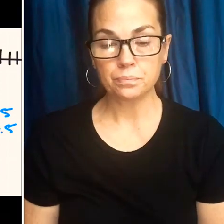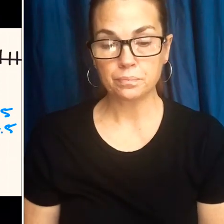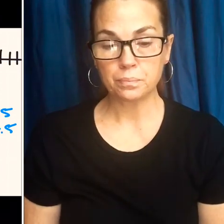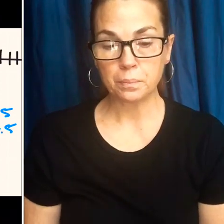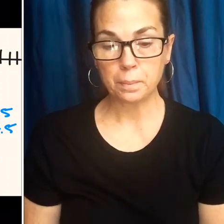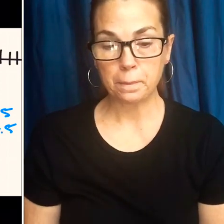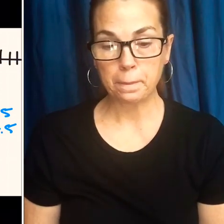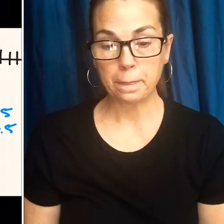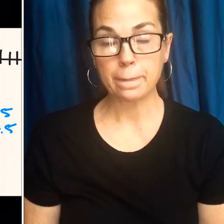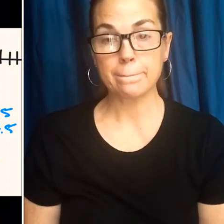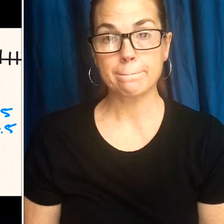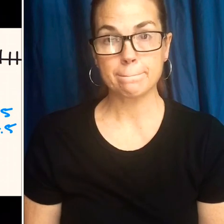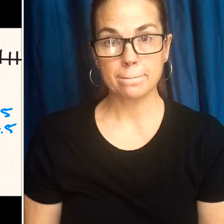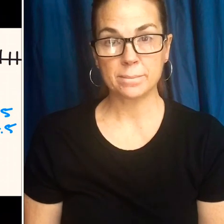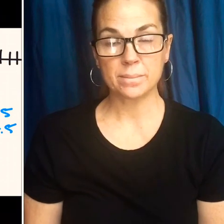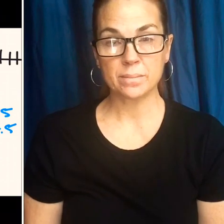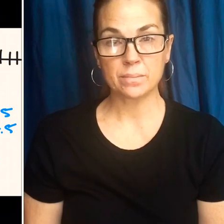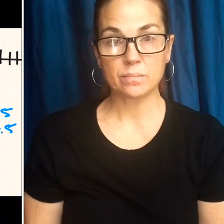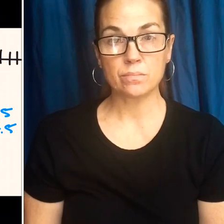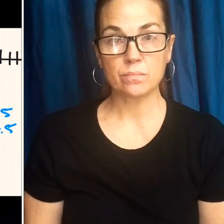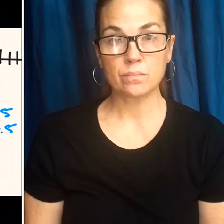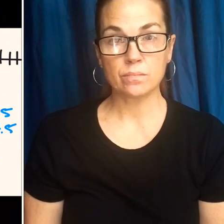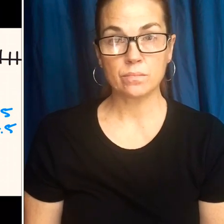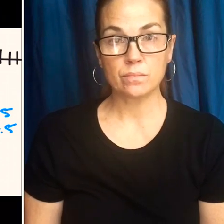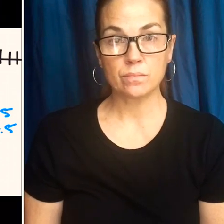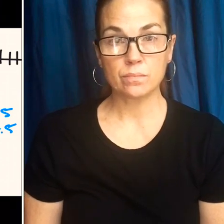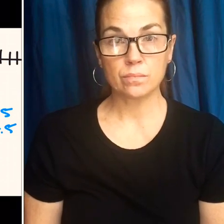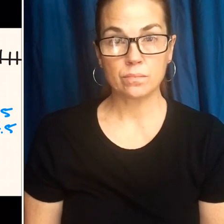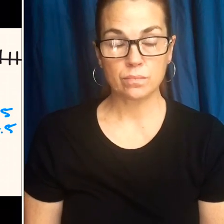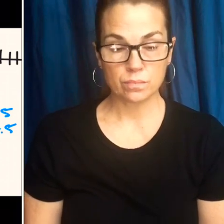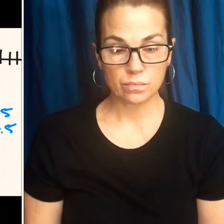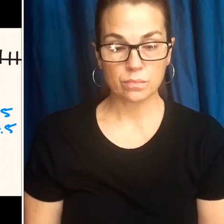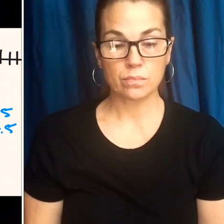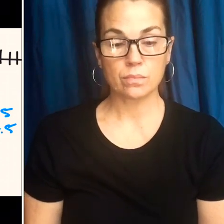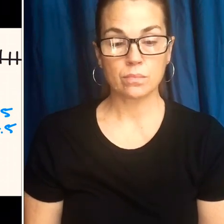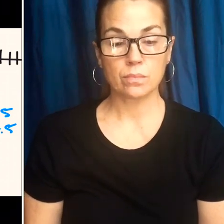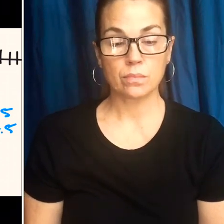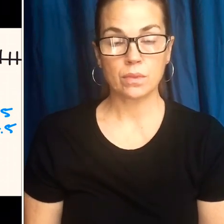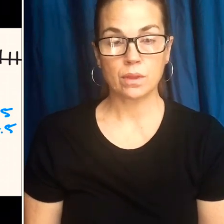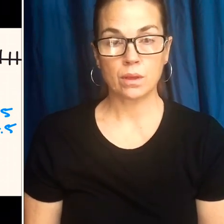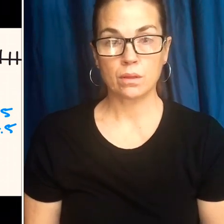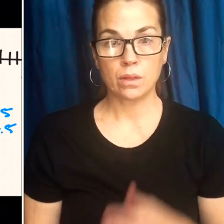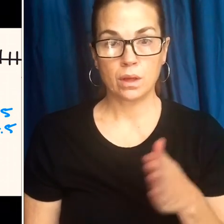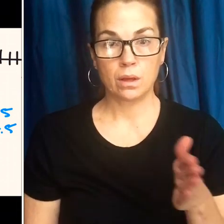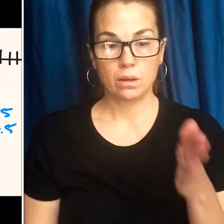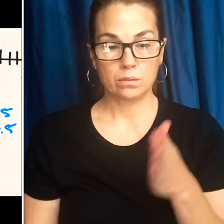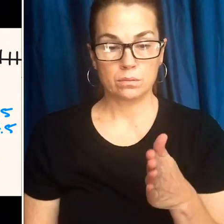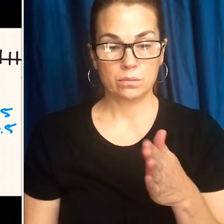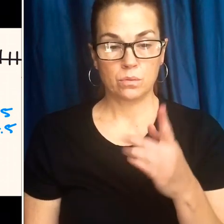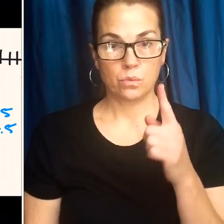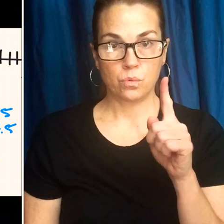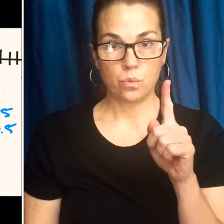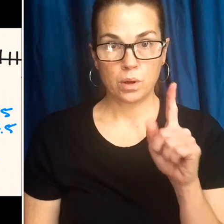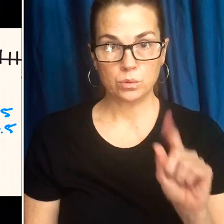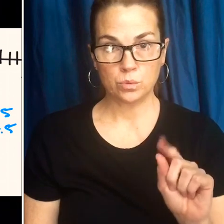1/20, 2/20, and so on, all the way to 20/20, or 1